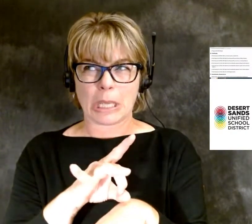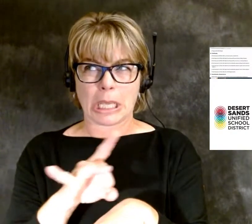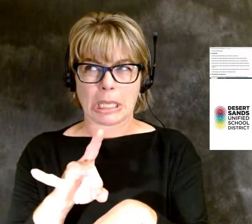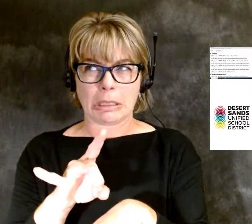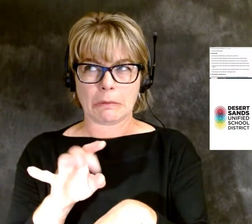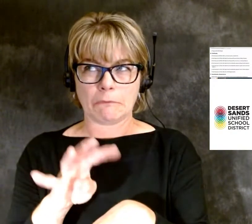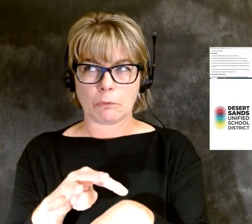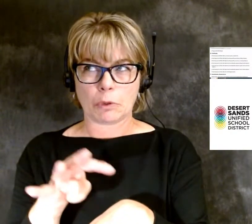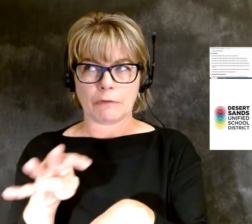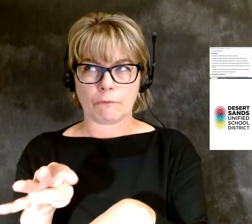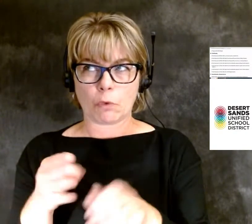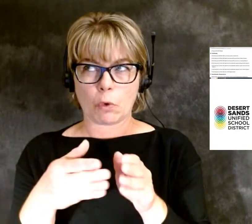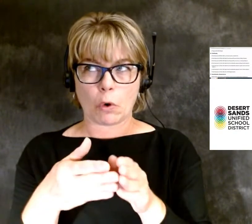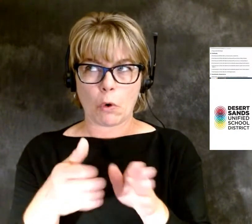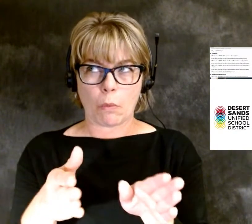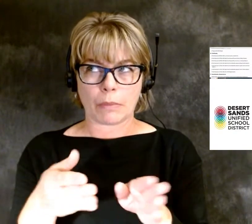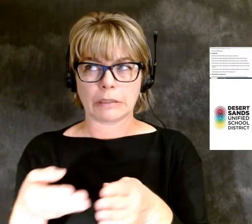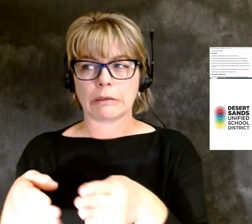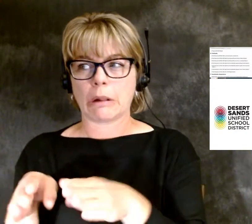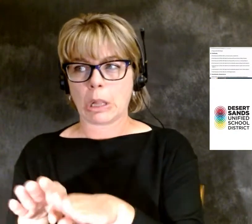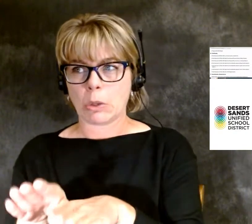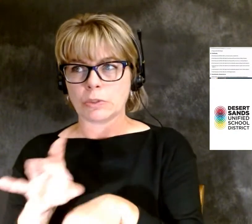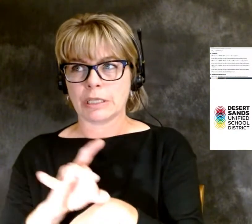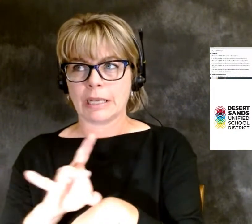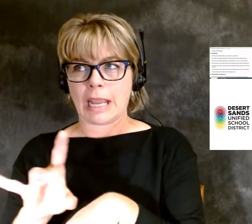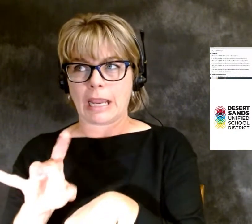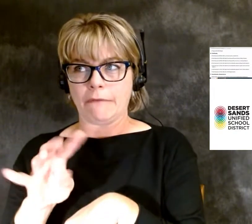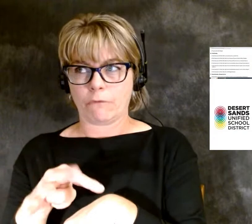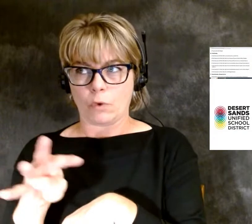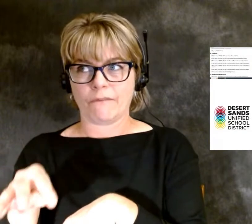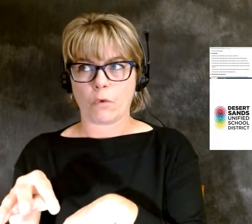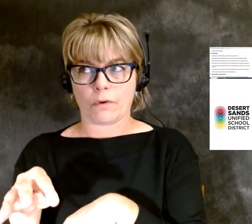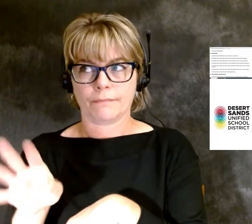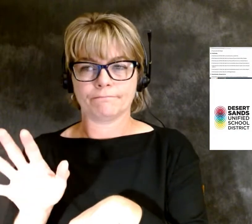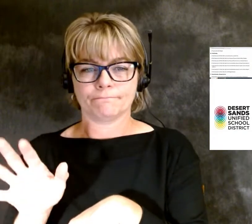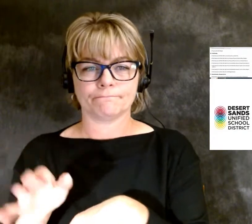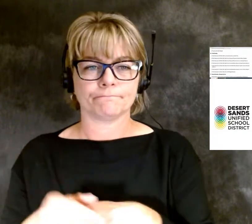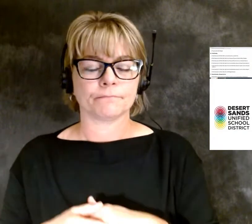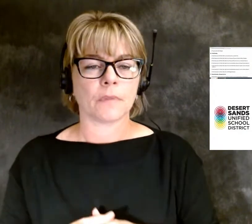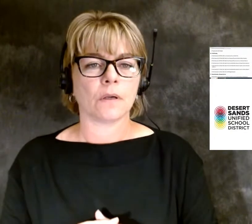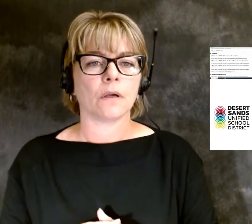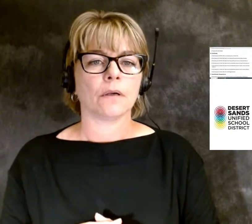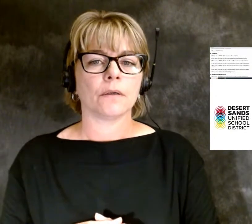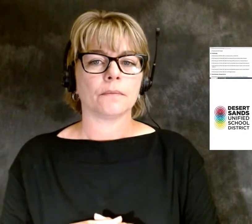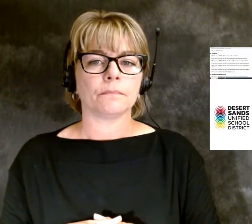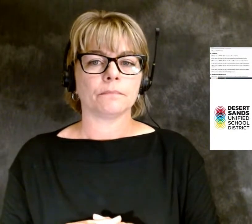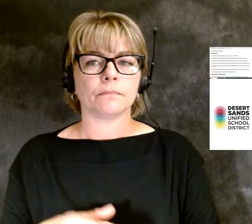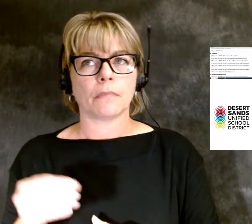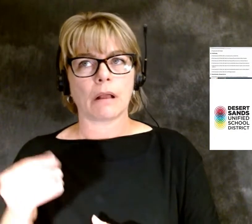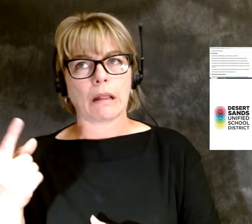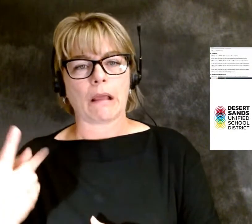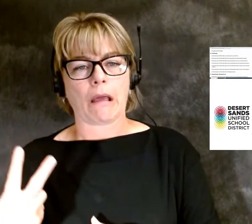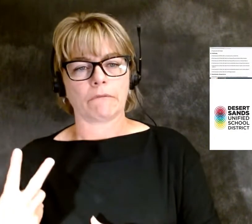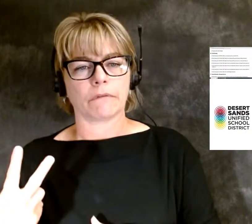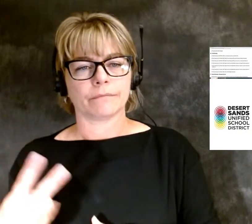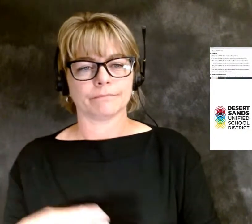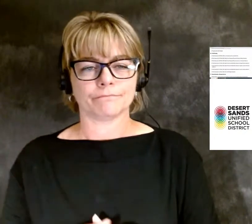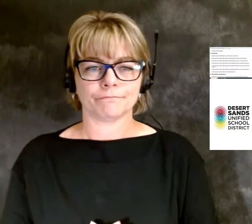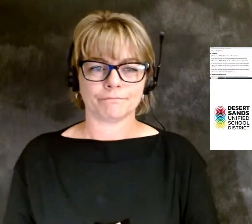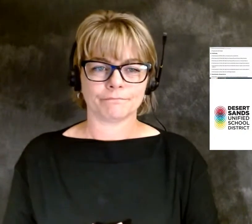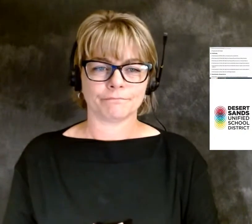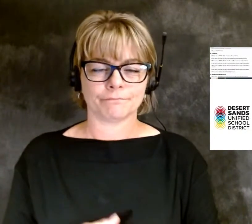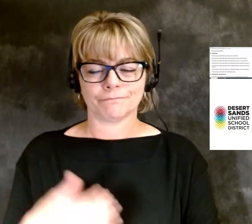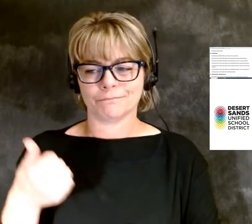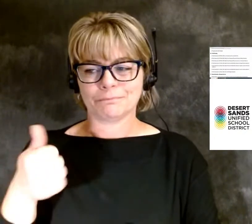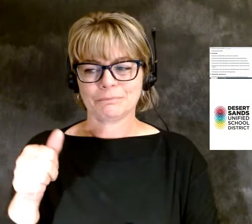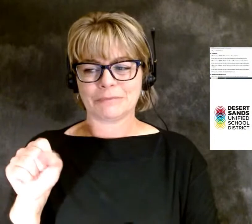That I opened it, and I'm going to close at 8:44. and a half. 10